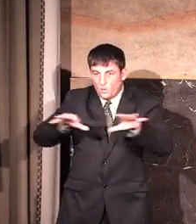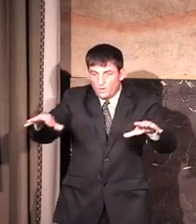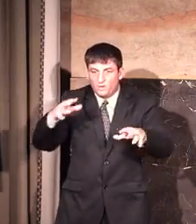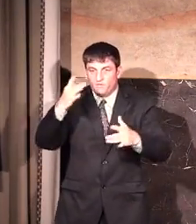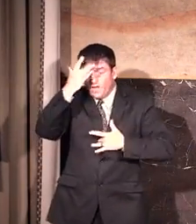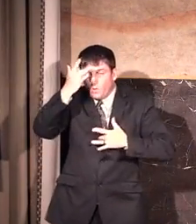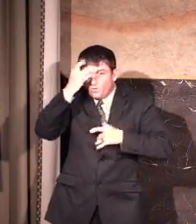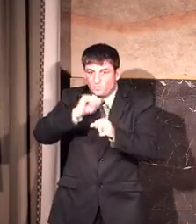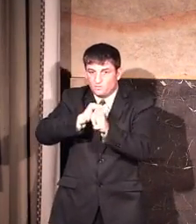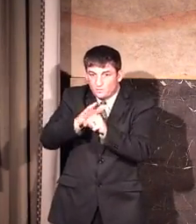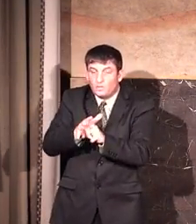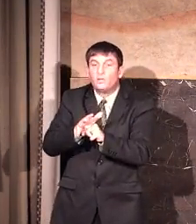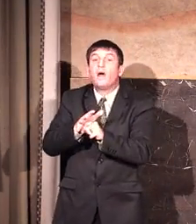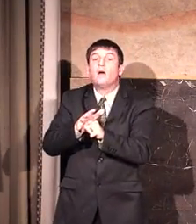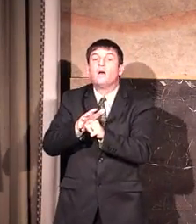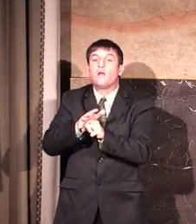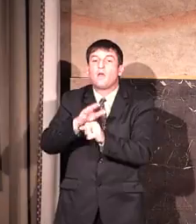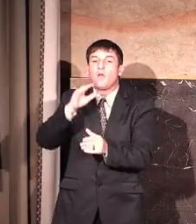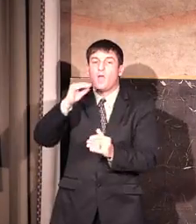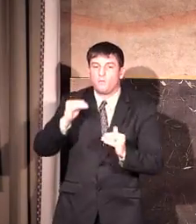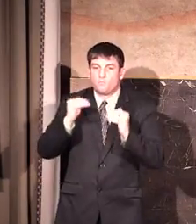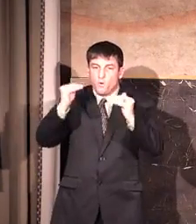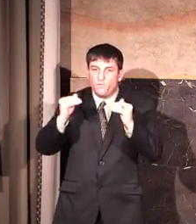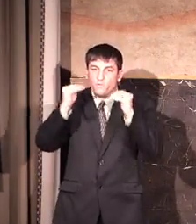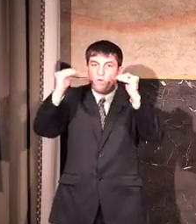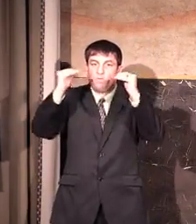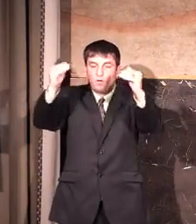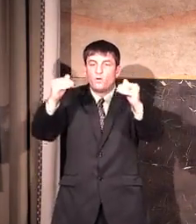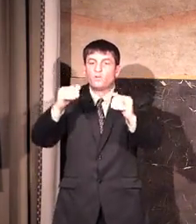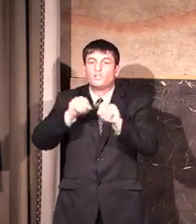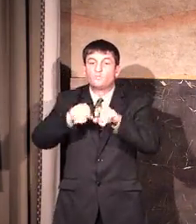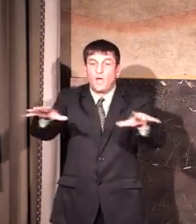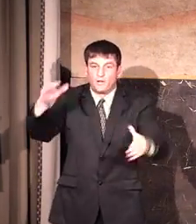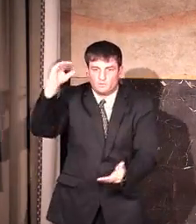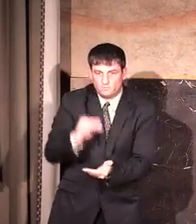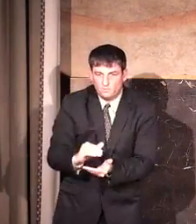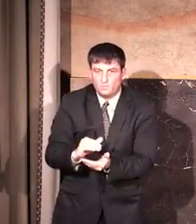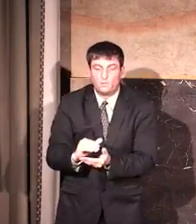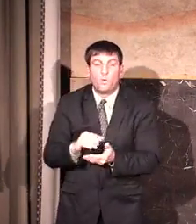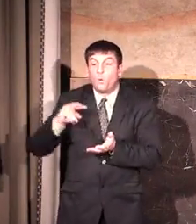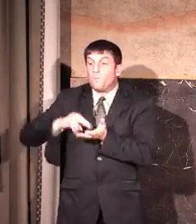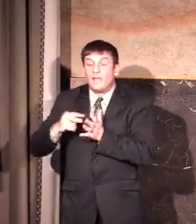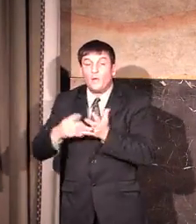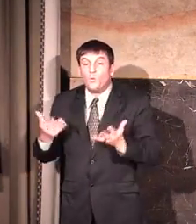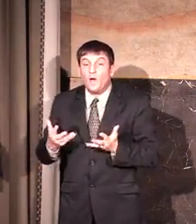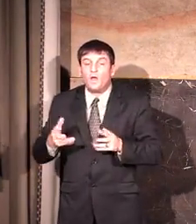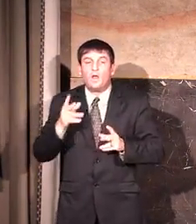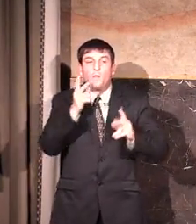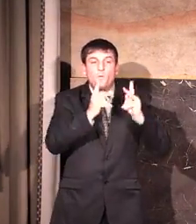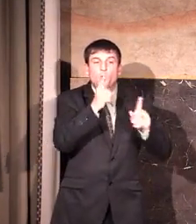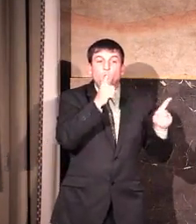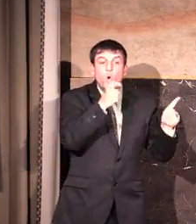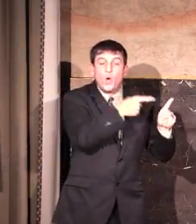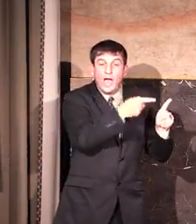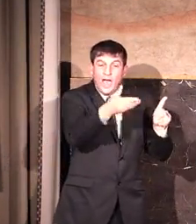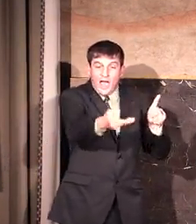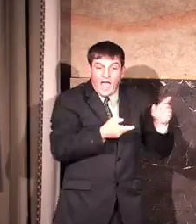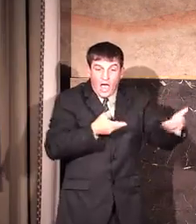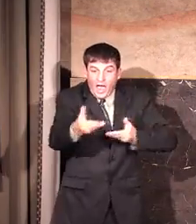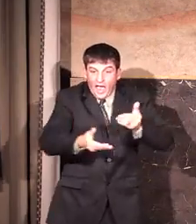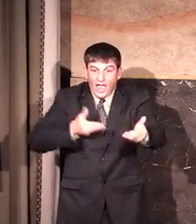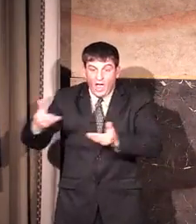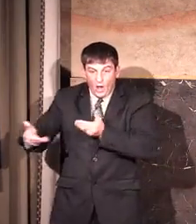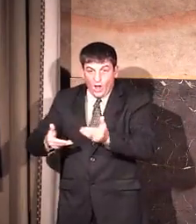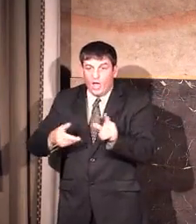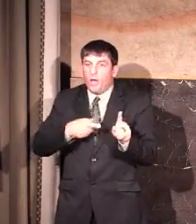phases and control this spread. But so all of that means the people that we're hiring, as you heard the governor said, really have to have compassion and